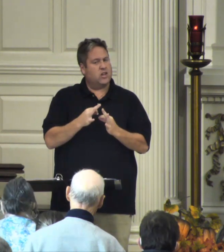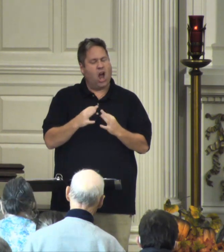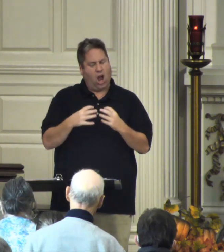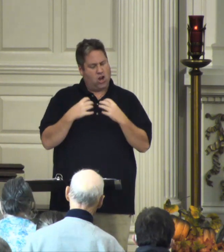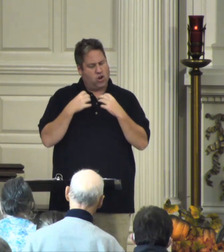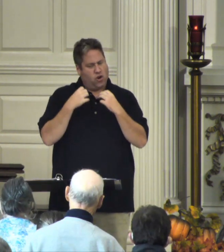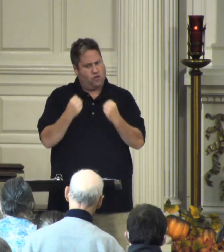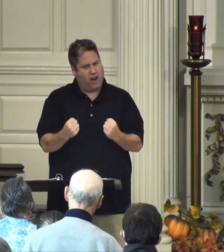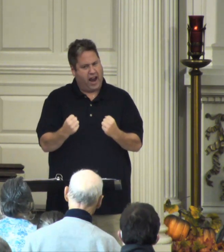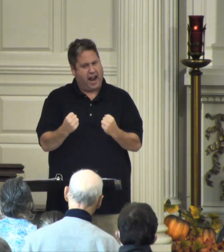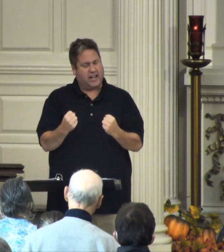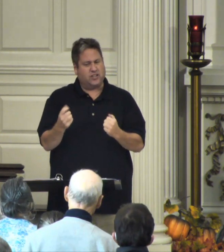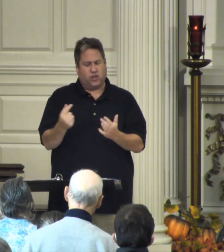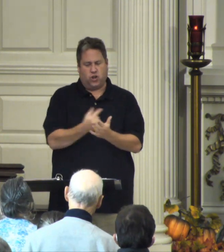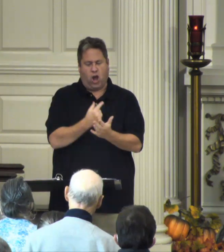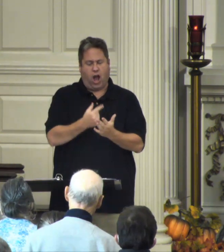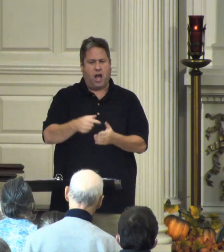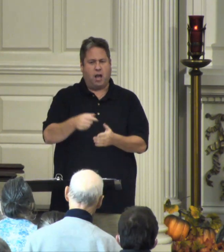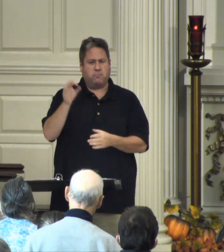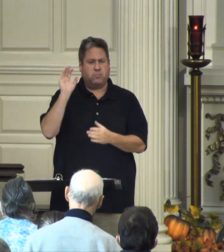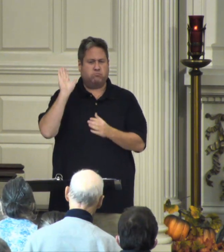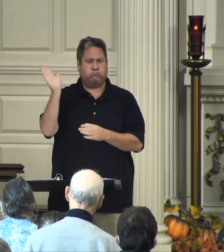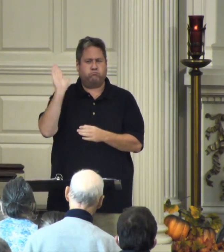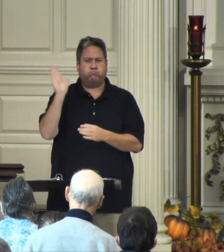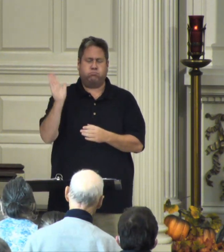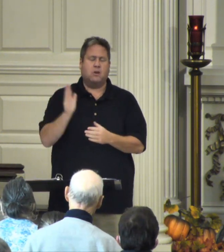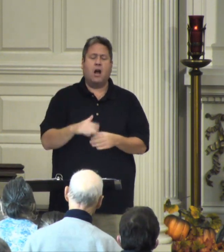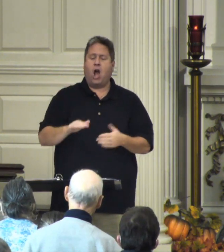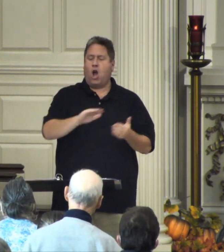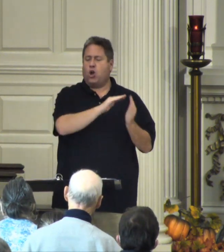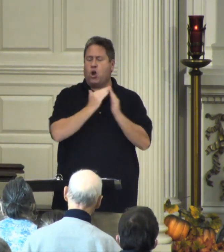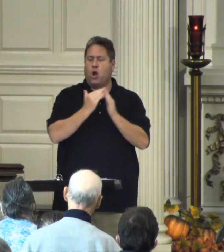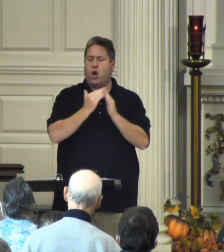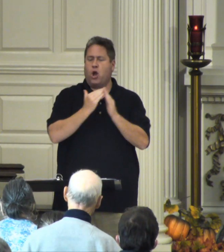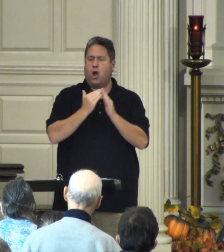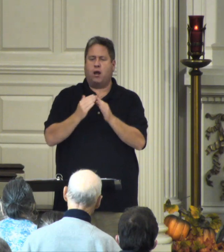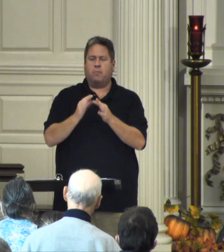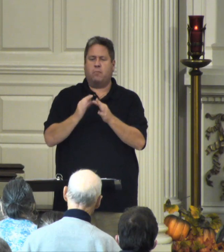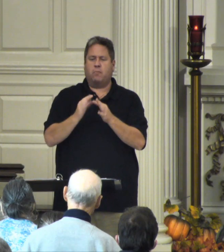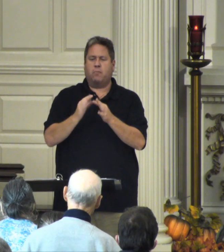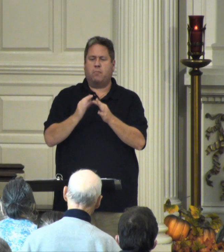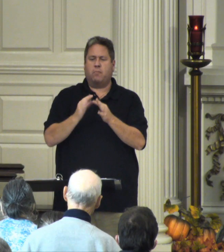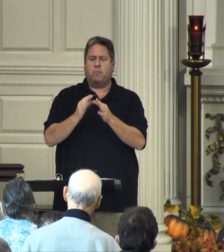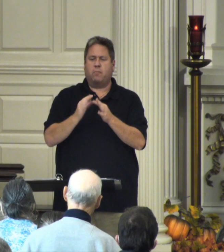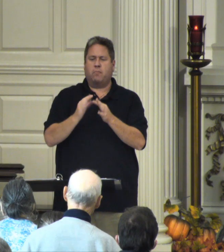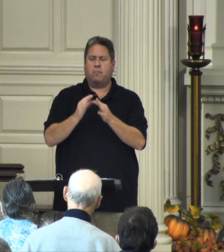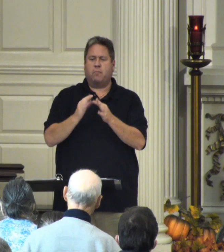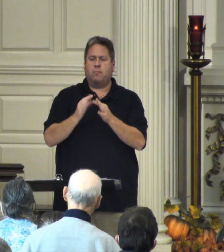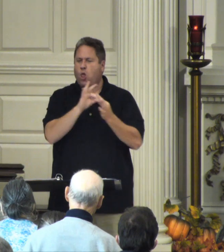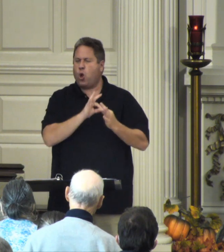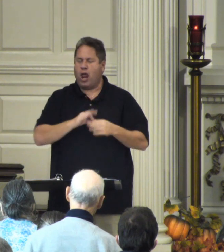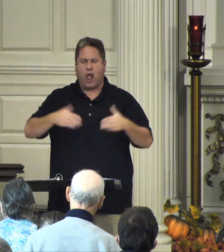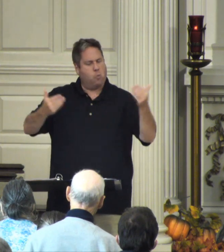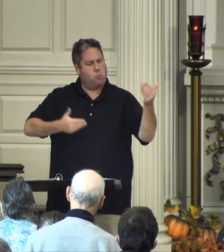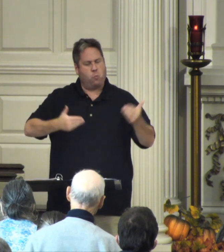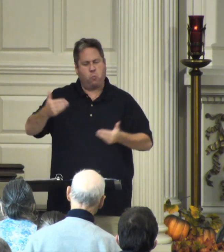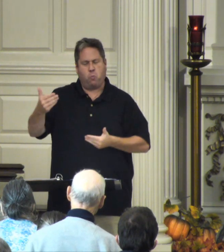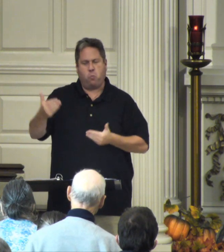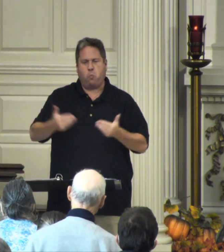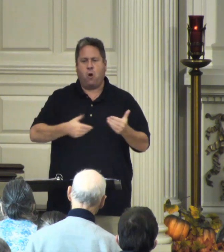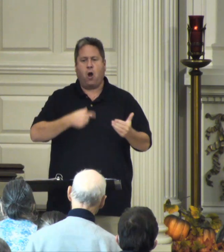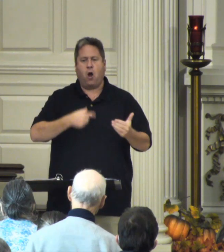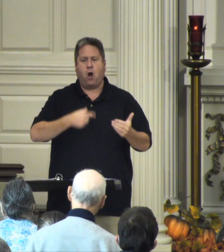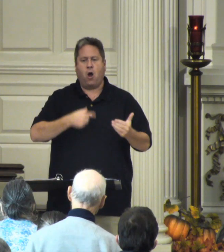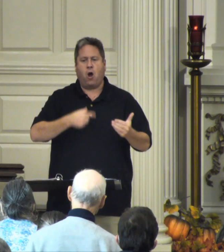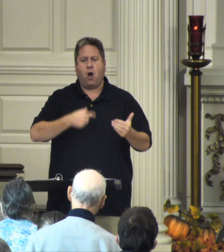courageous in preaching the gospel, may be a community of solidarity, fraternity, and welcome, always living